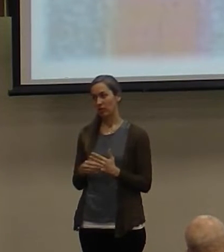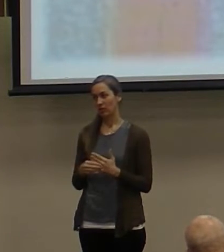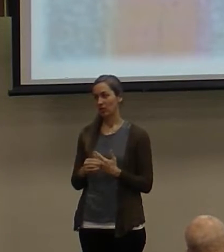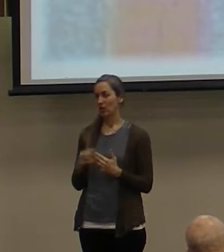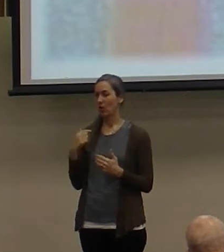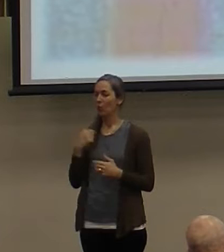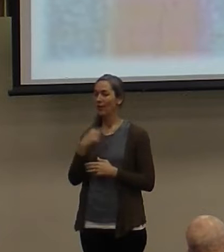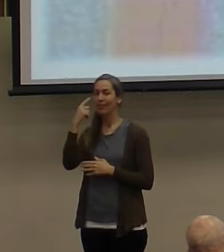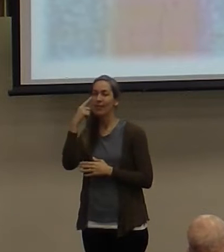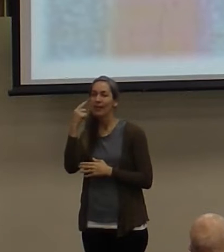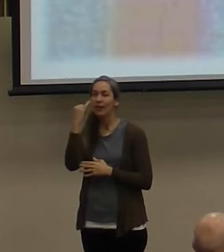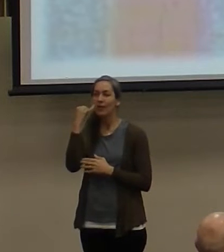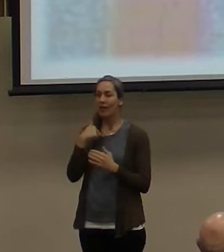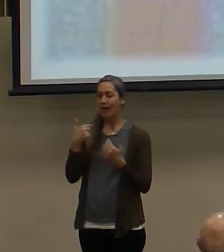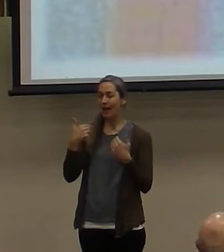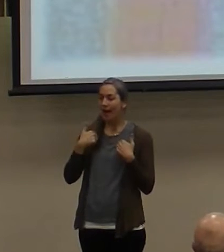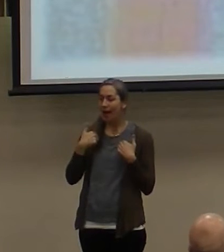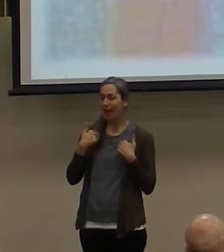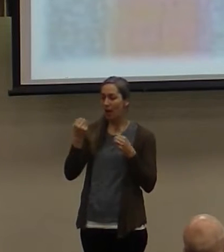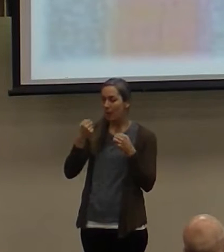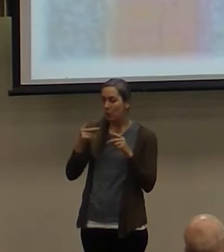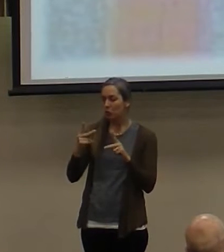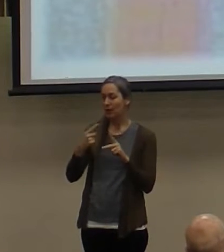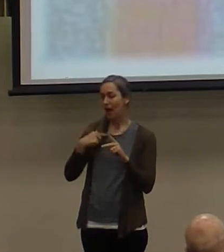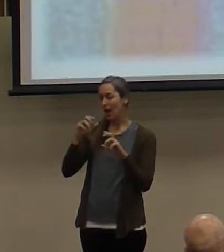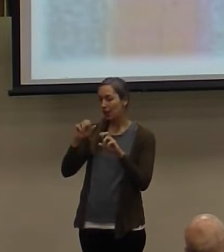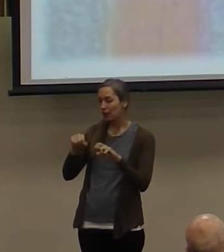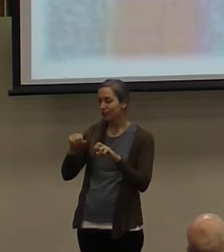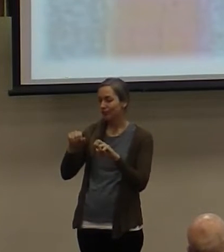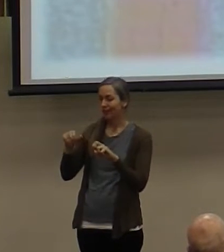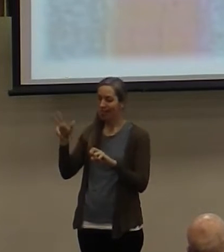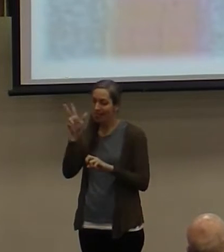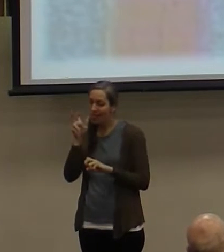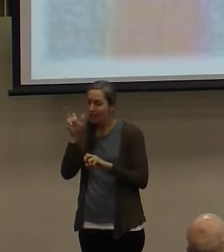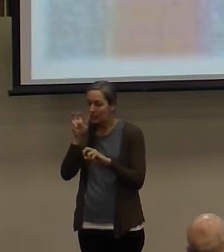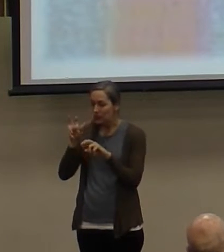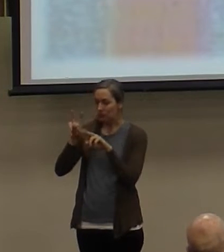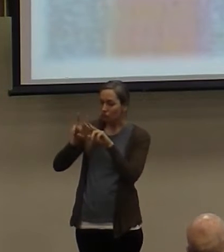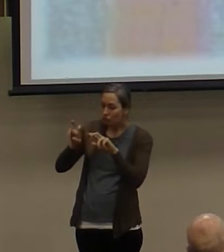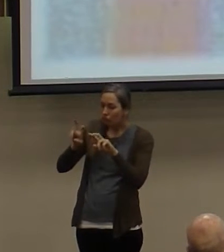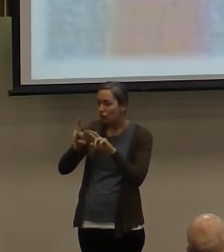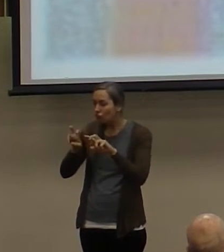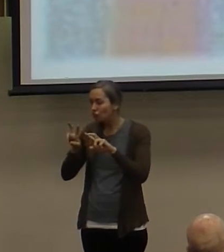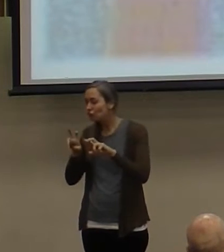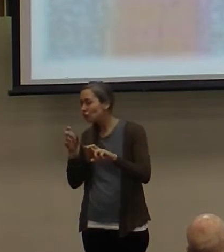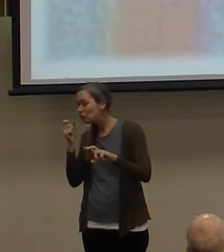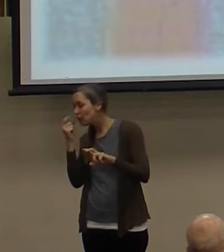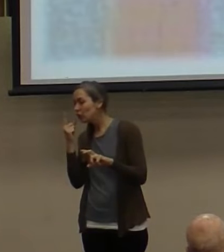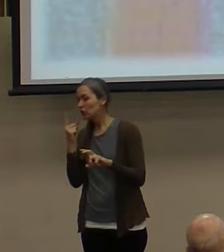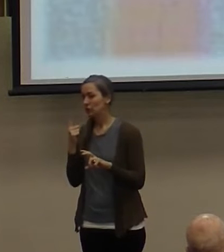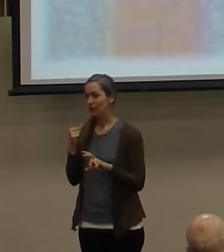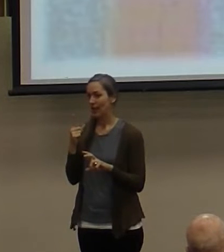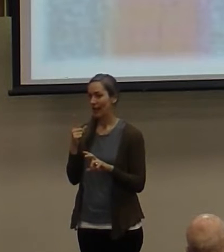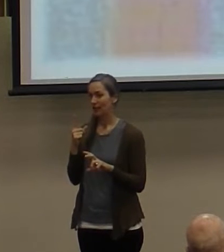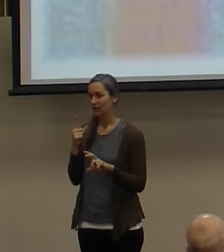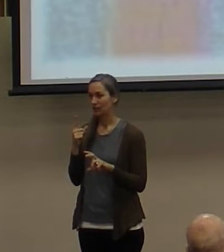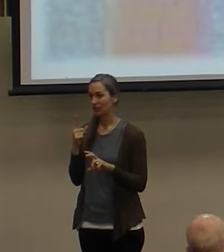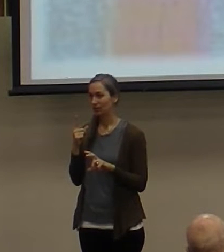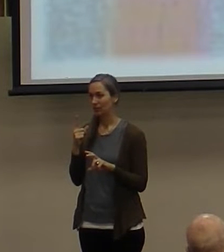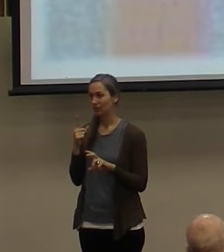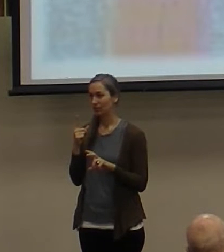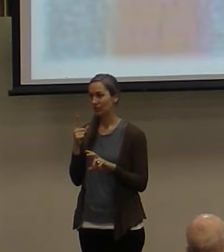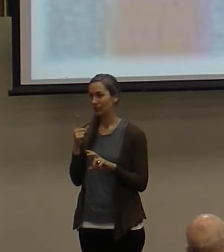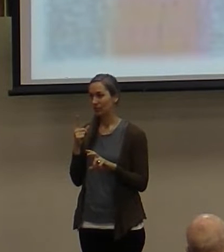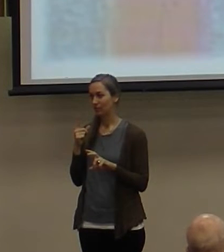chance, we could listen to what society is telling us and what it's trying to get across to us, and we could